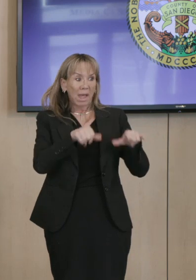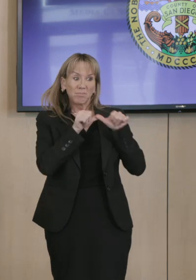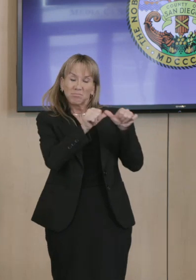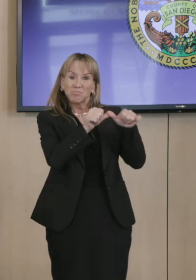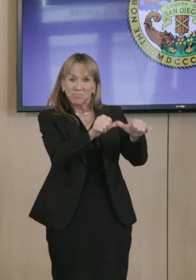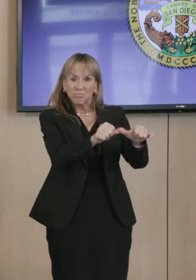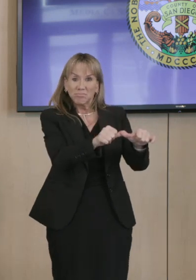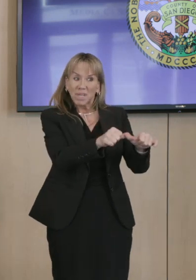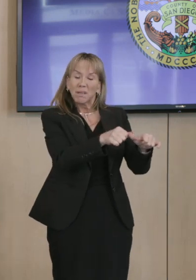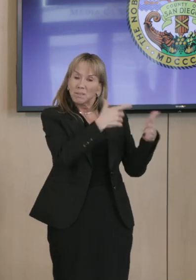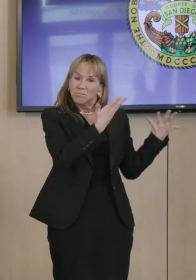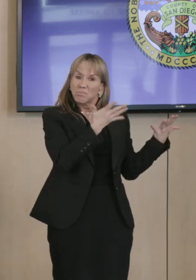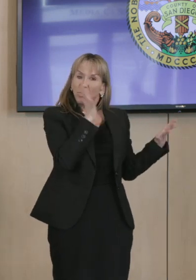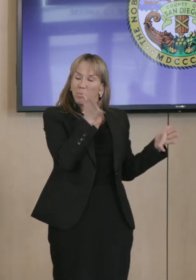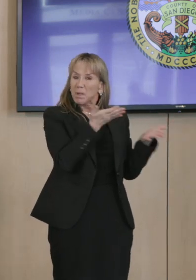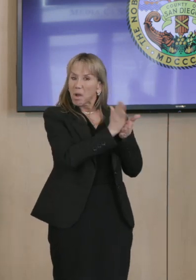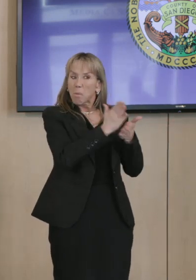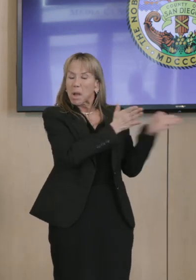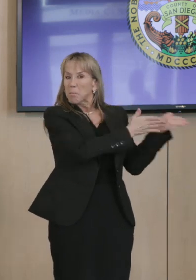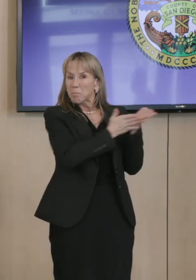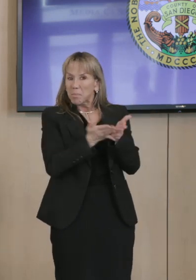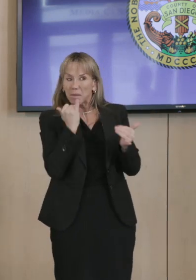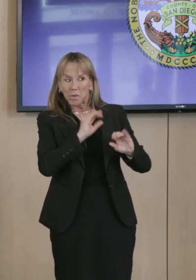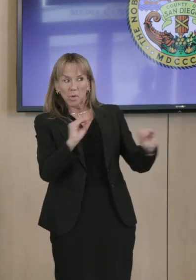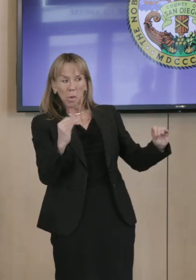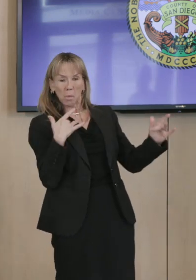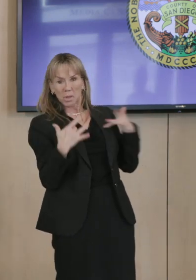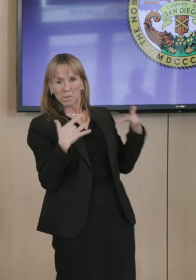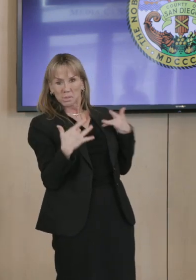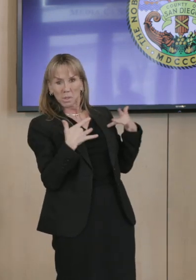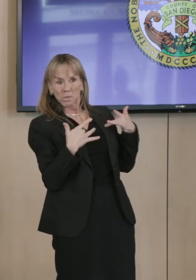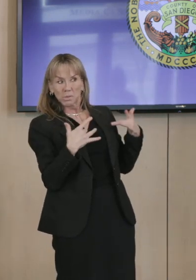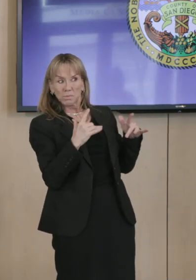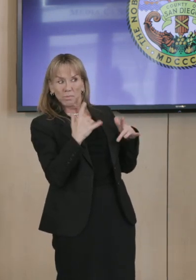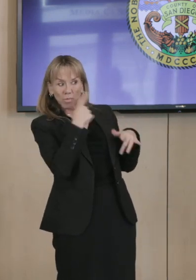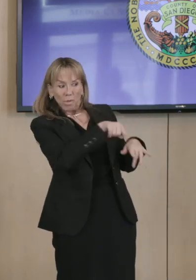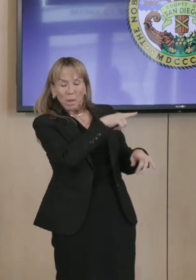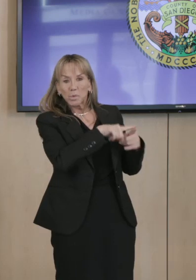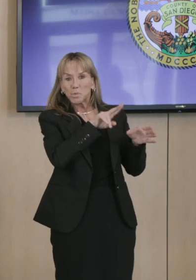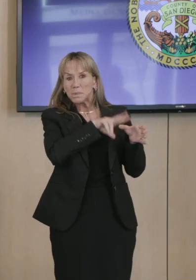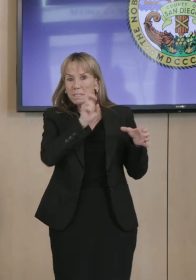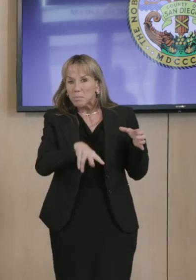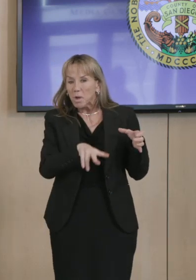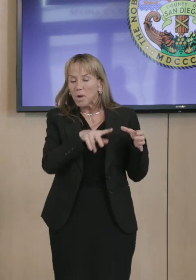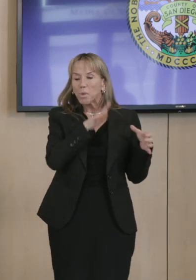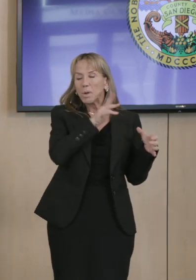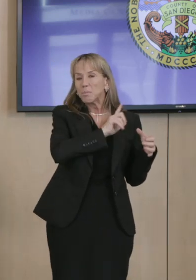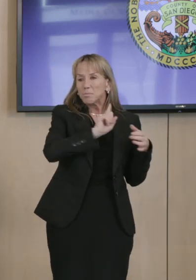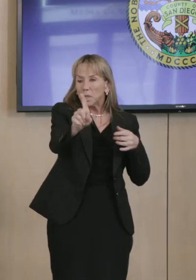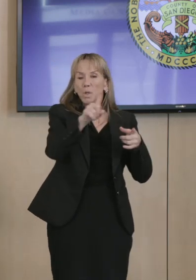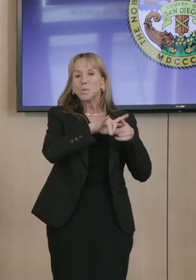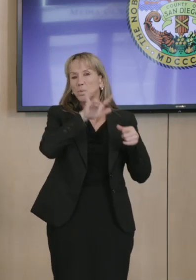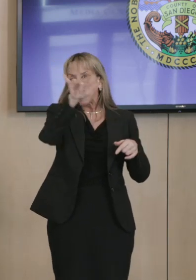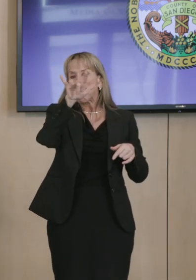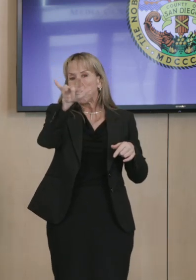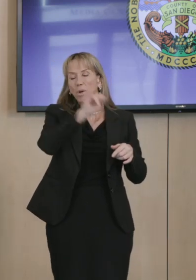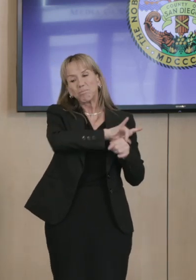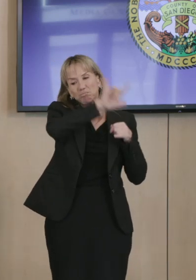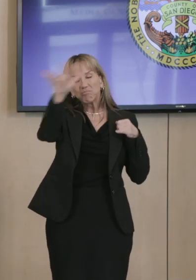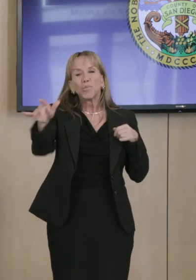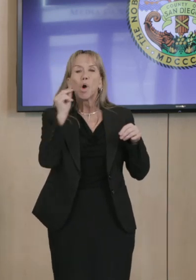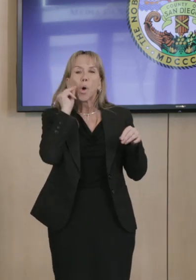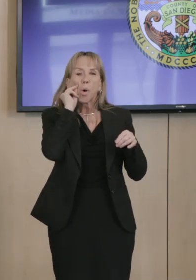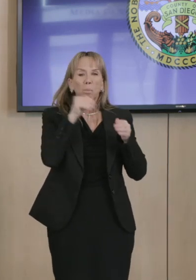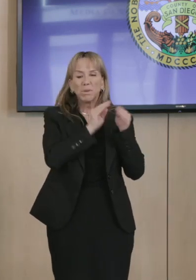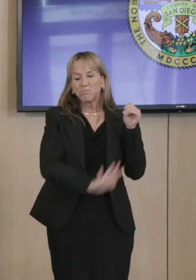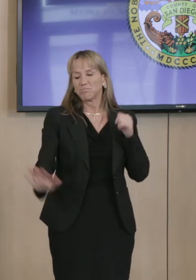representing any concern for San Diegans as they disembark, go to the airport, and go to their various homes across the